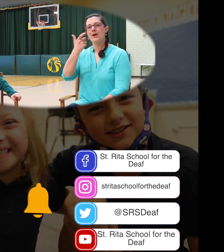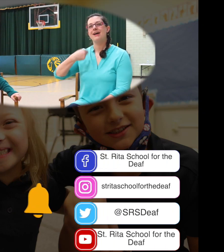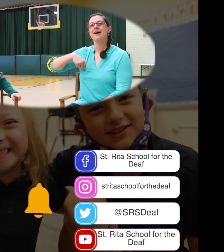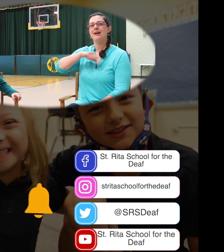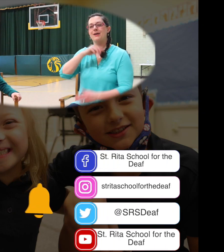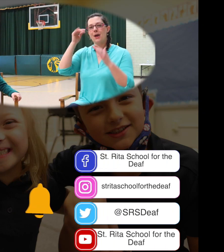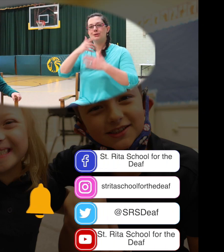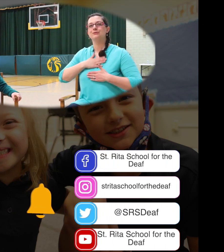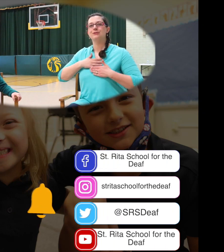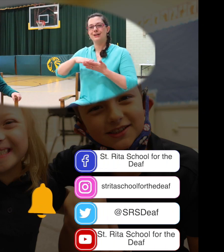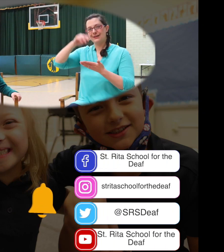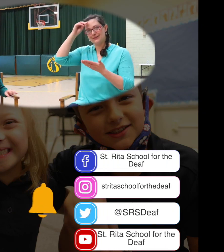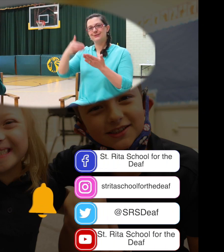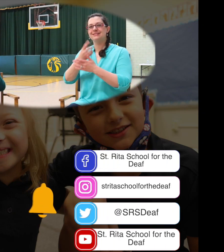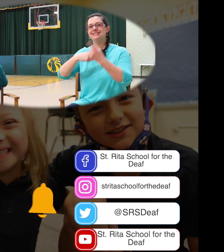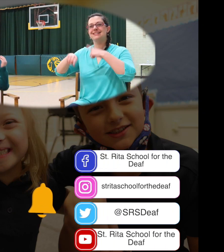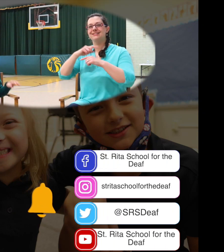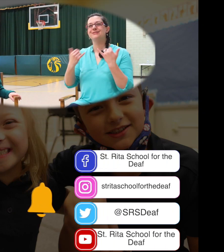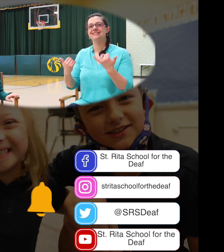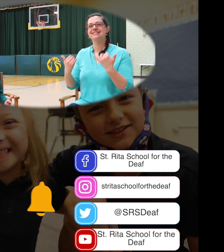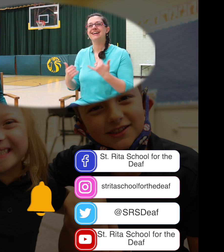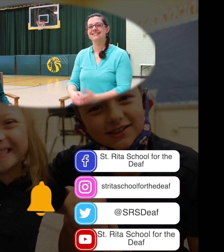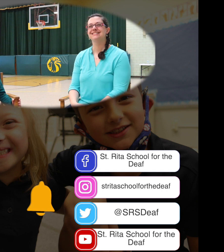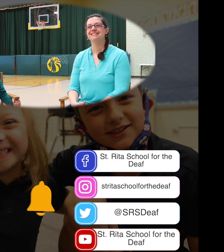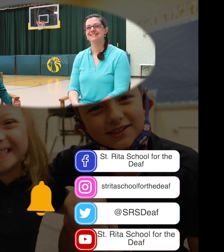Thank you for watching we hope you enjoyed it and you learned some new signs today